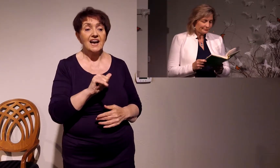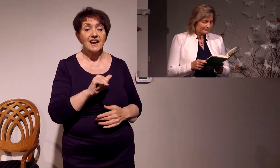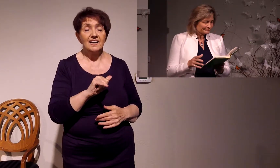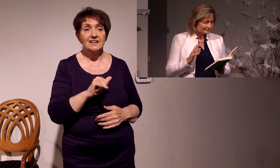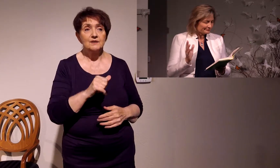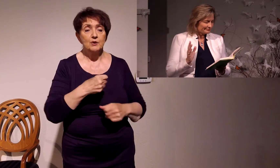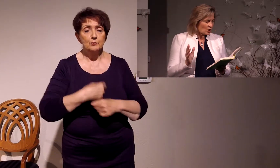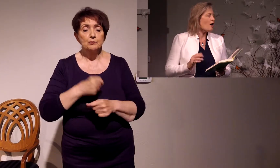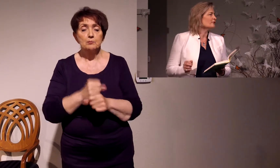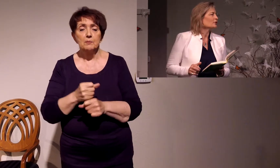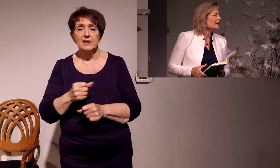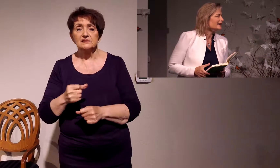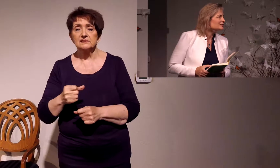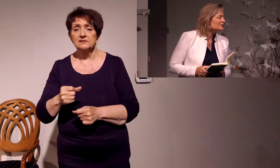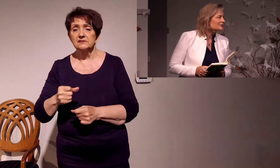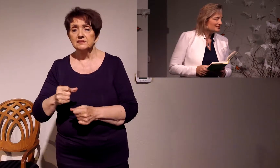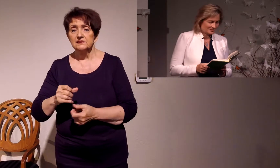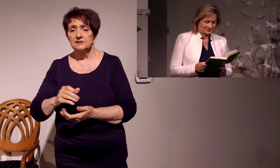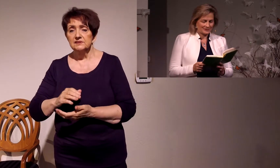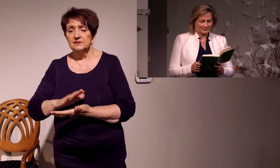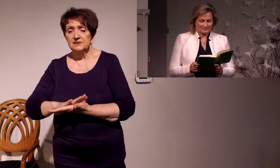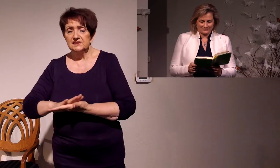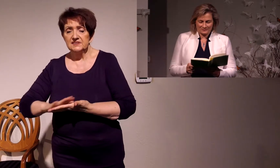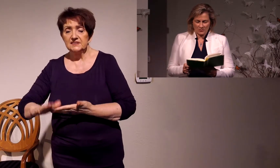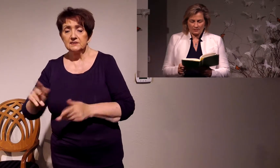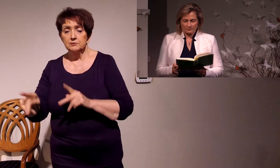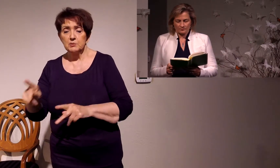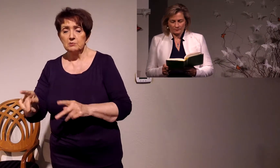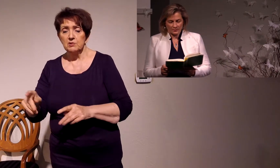into awful things.